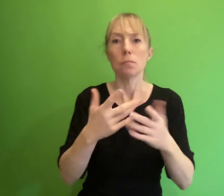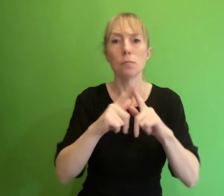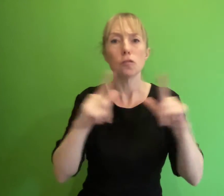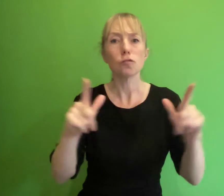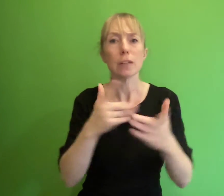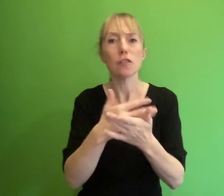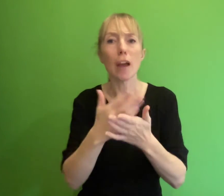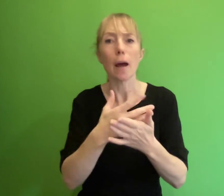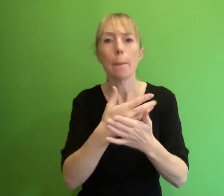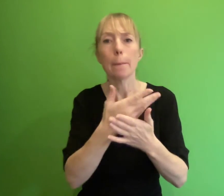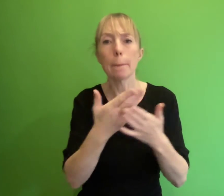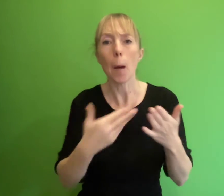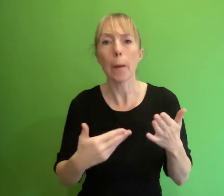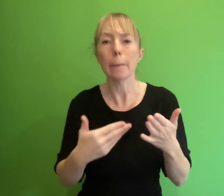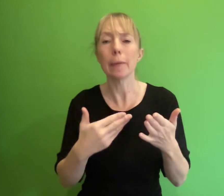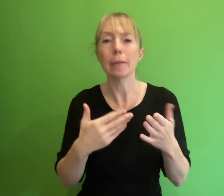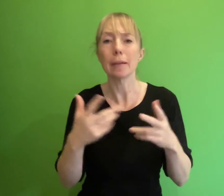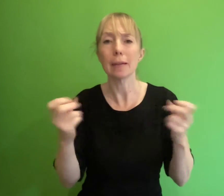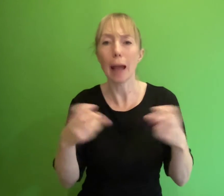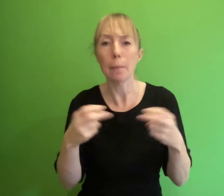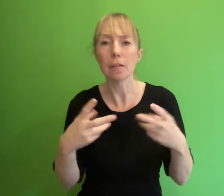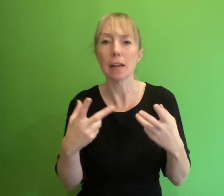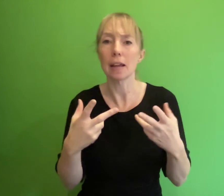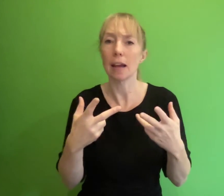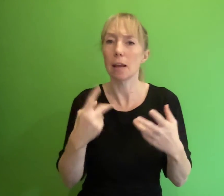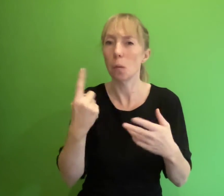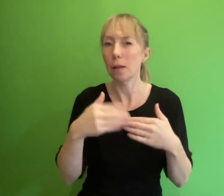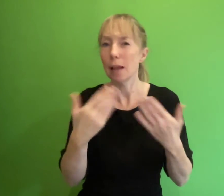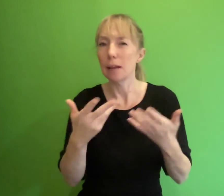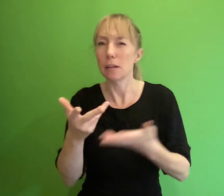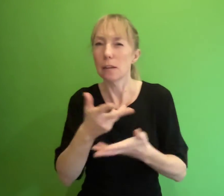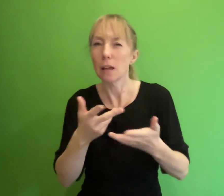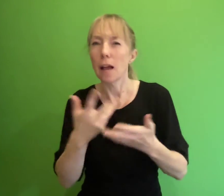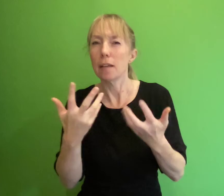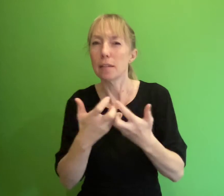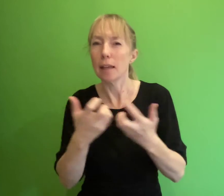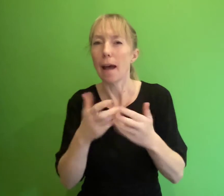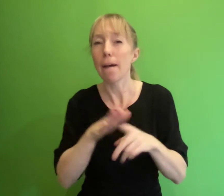to discuss how future events can be more equitable. Writers' Survey Respondent.